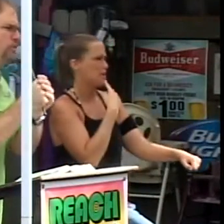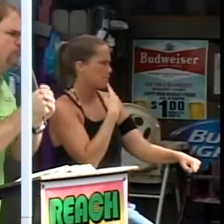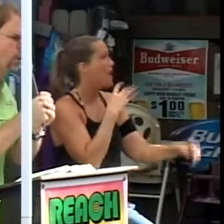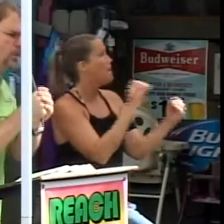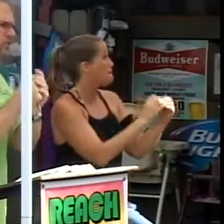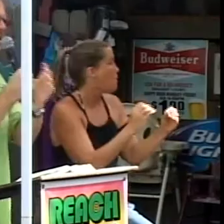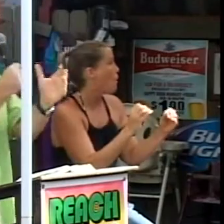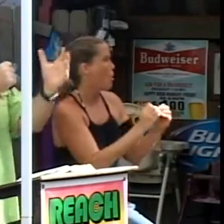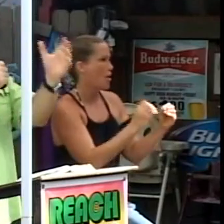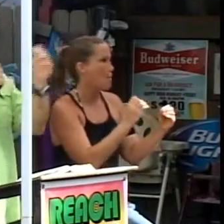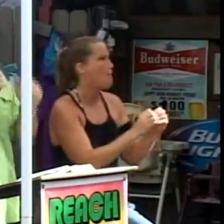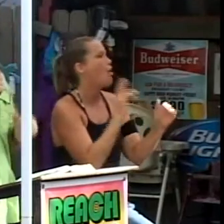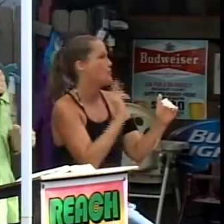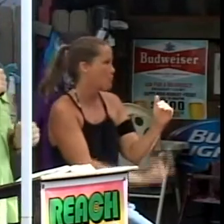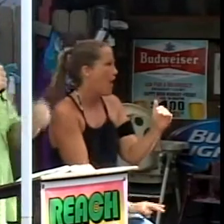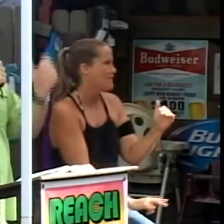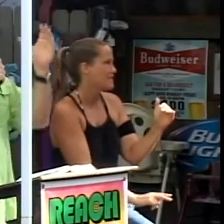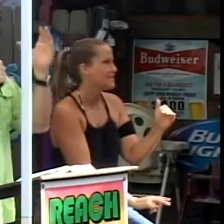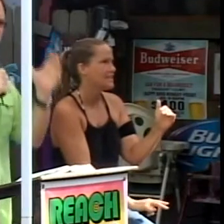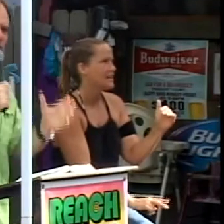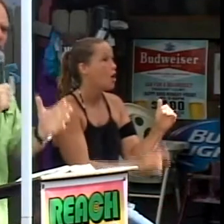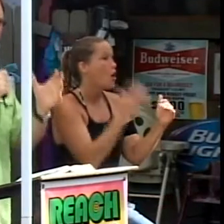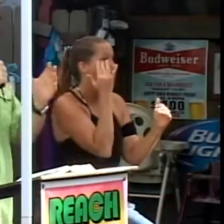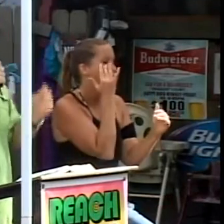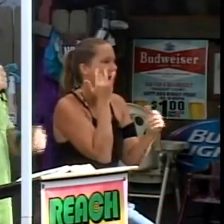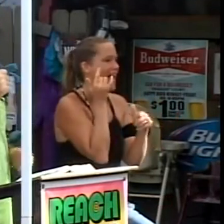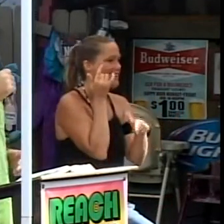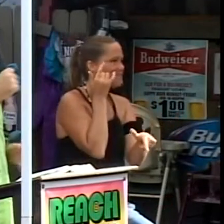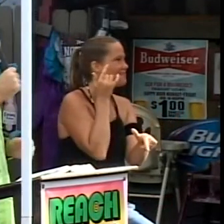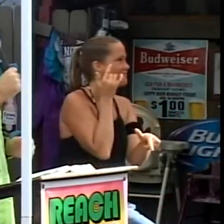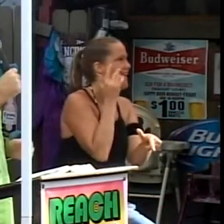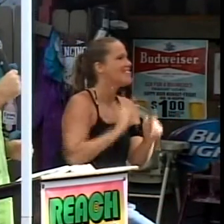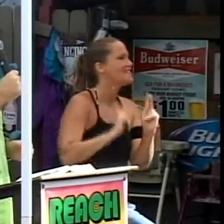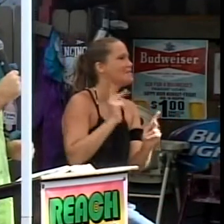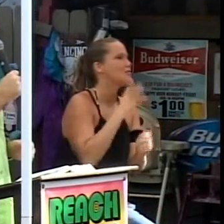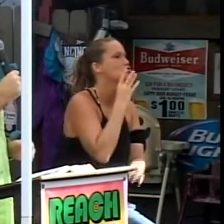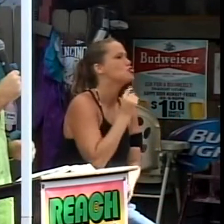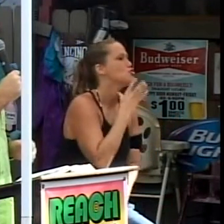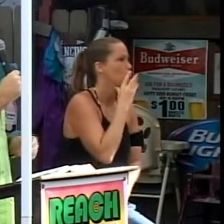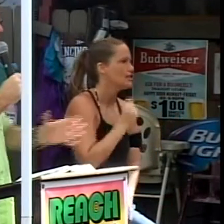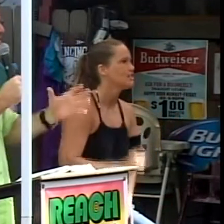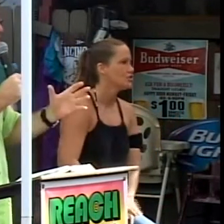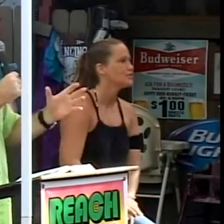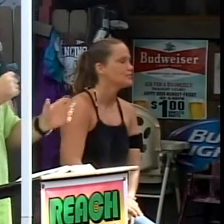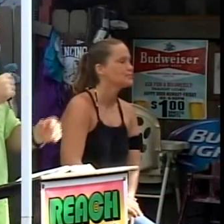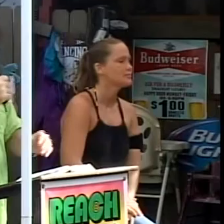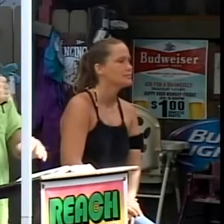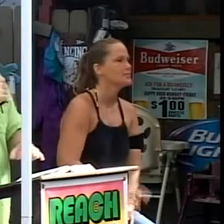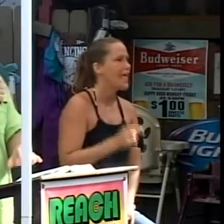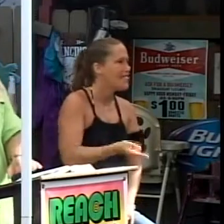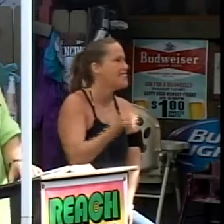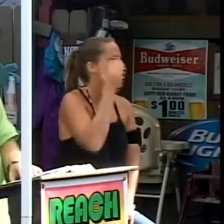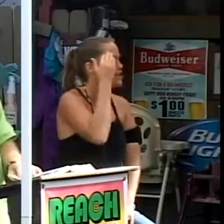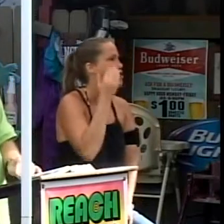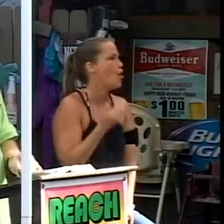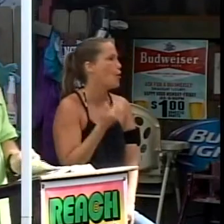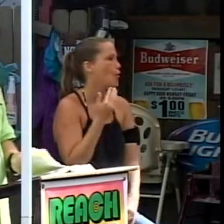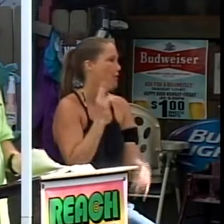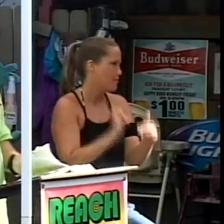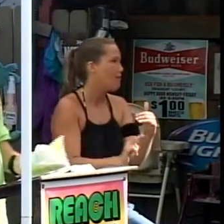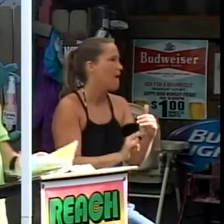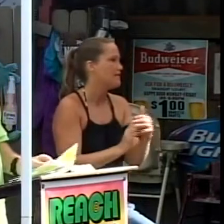church was birthed in Jerusalem. It started in Israel. This is where the church was